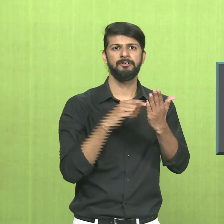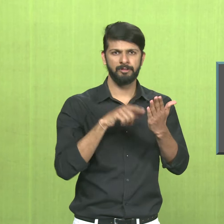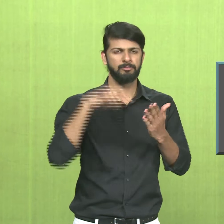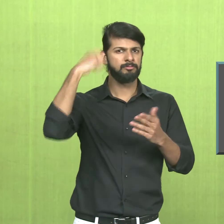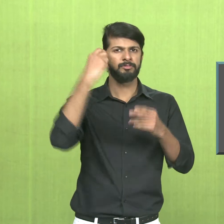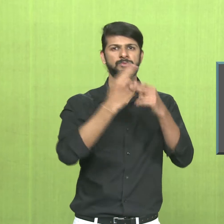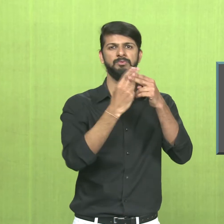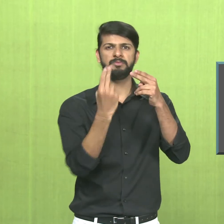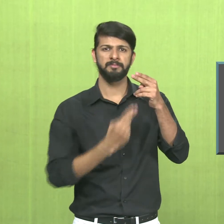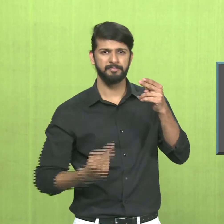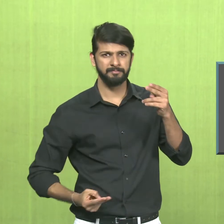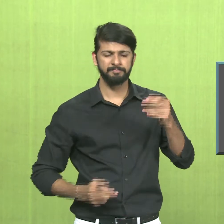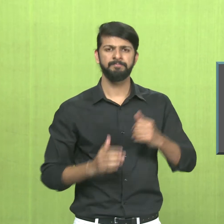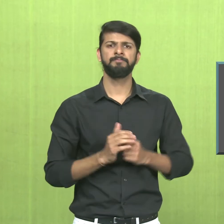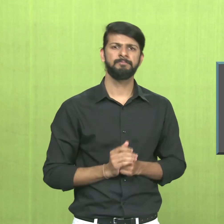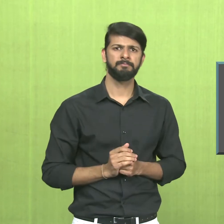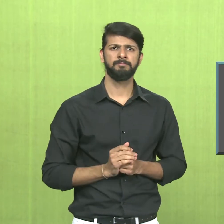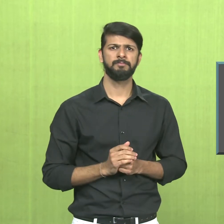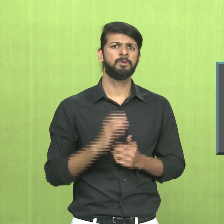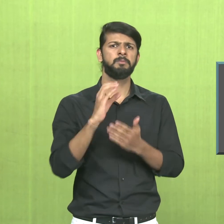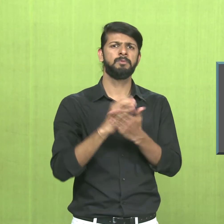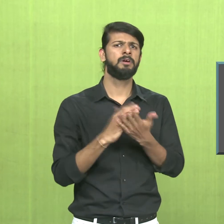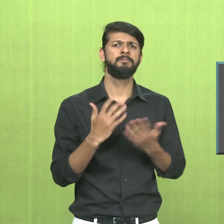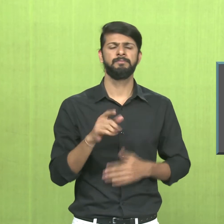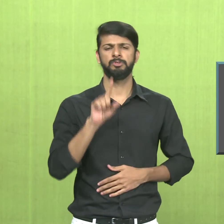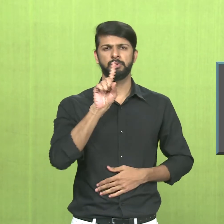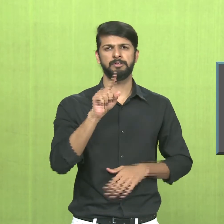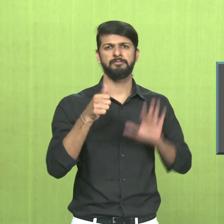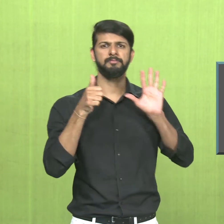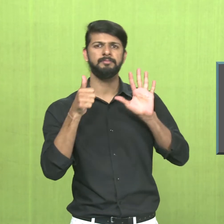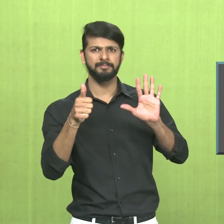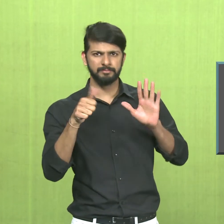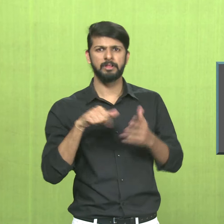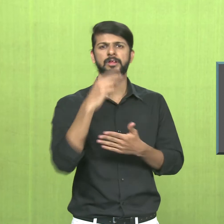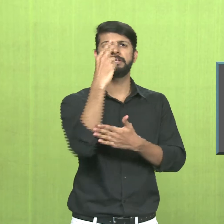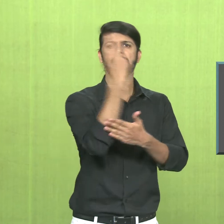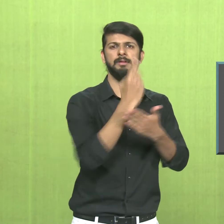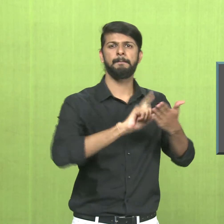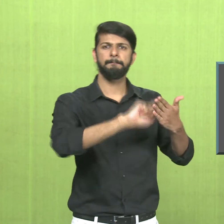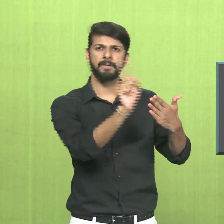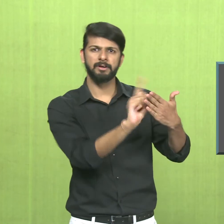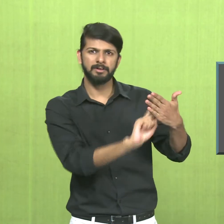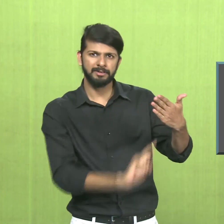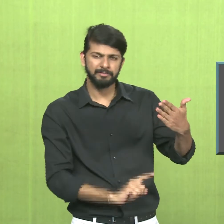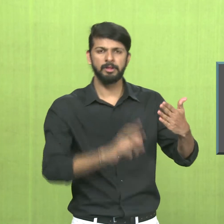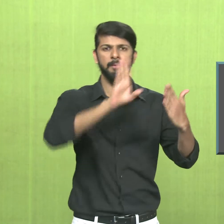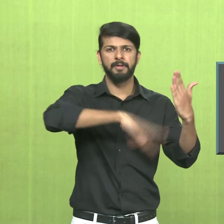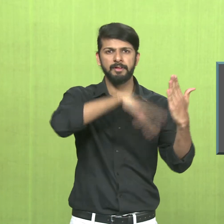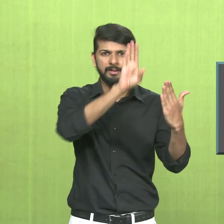NIOS welcomes you to Painting Subject video series. This is lesson 16, Drawing and Painting